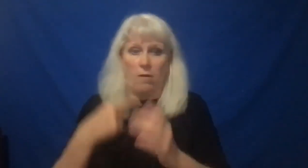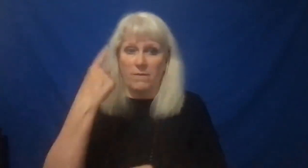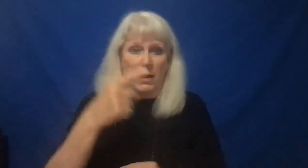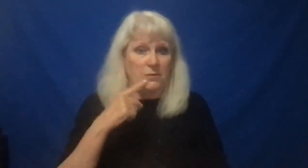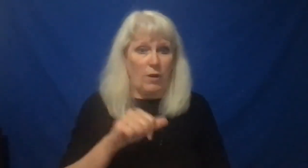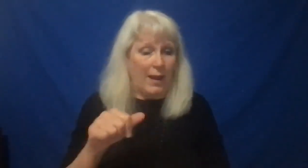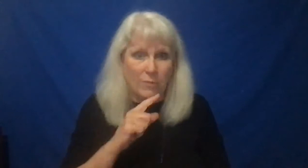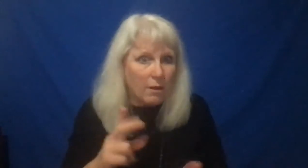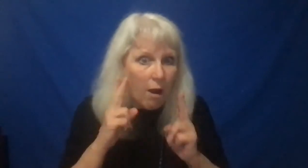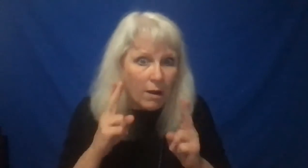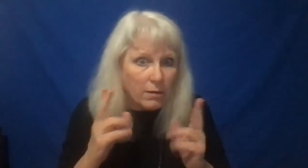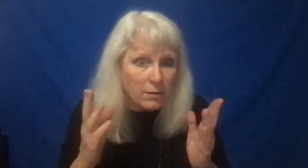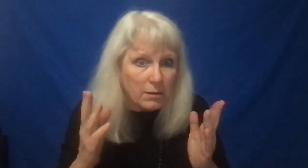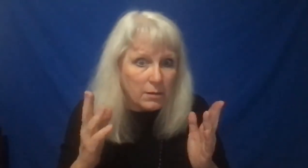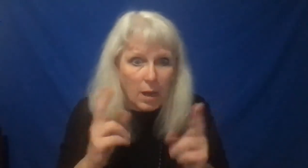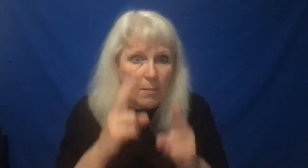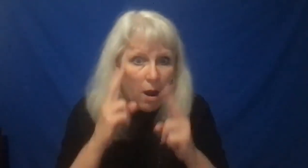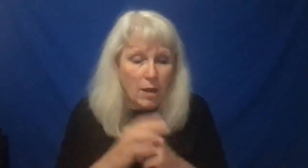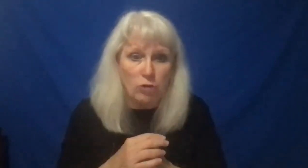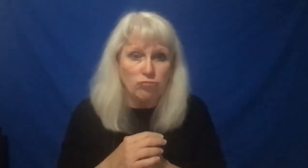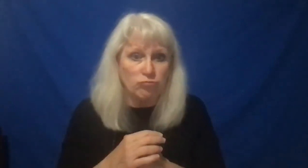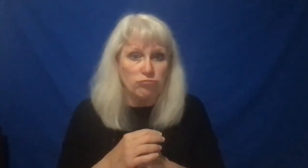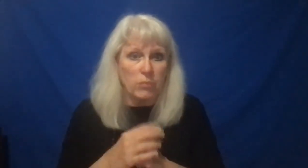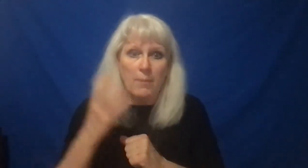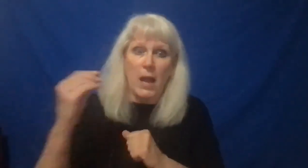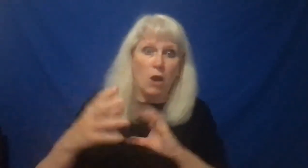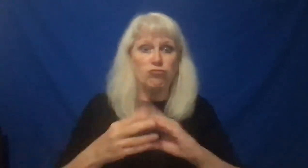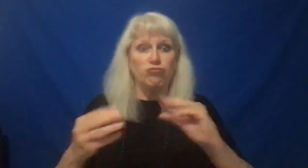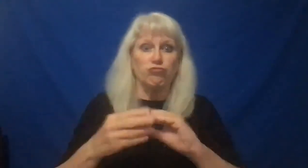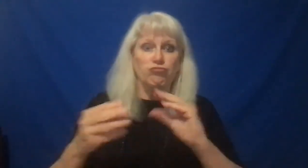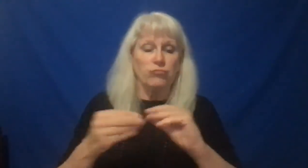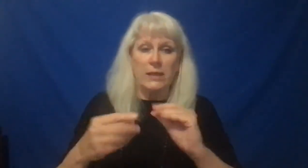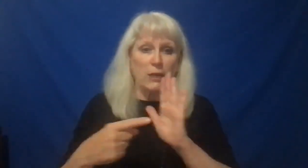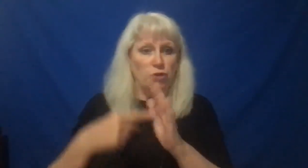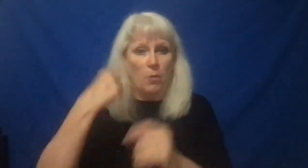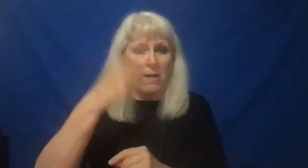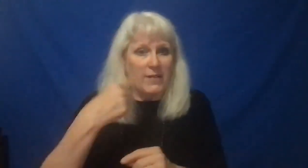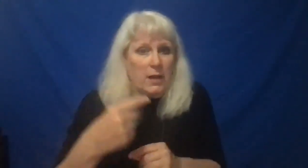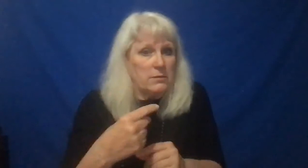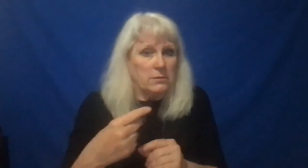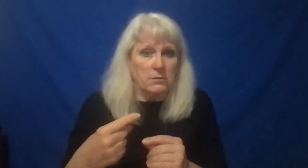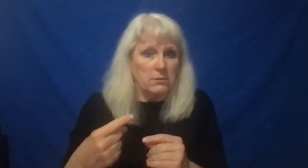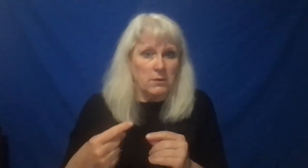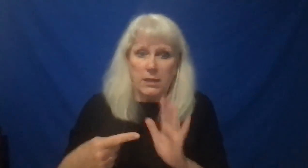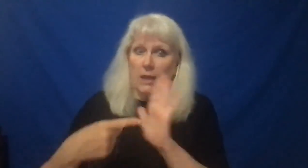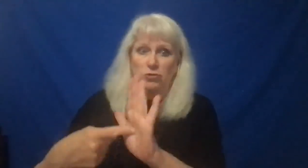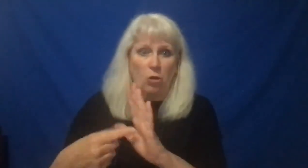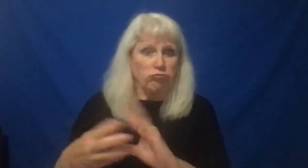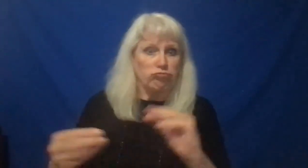It truly is an honor to be able to be out there and represent the fact that AA is